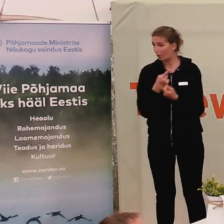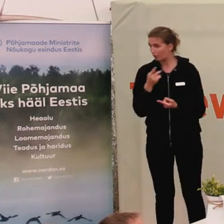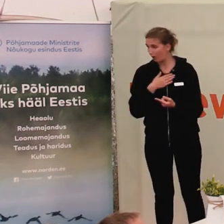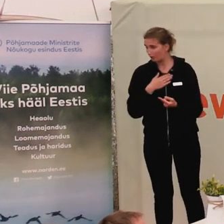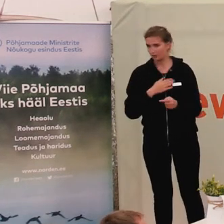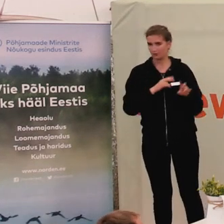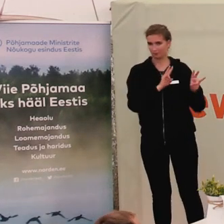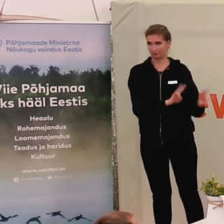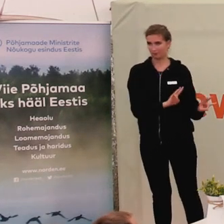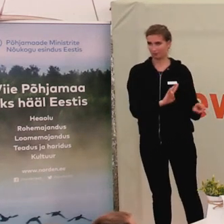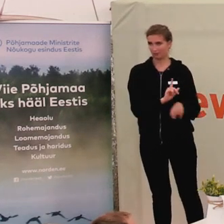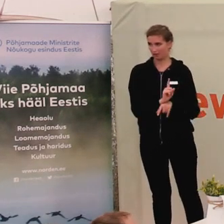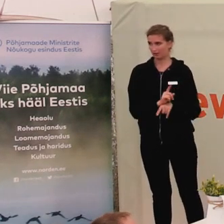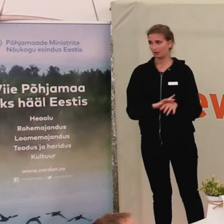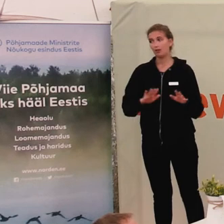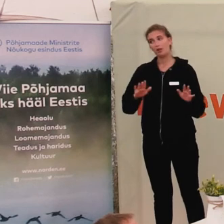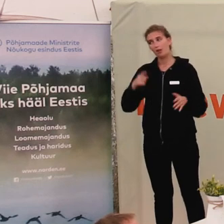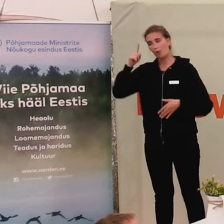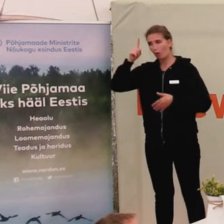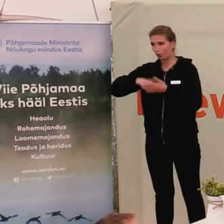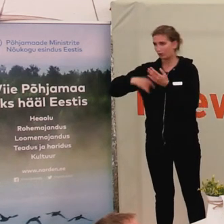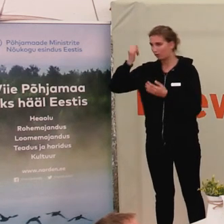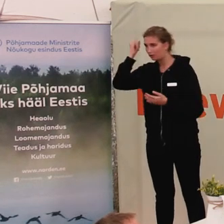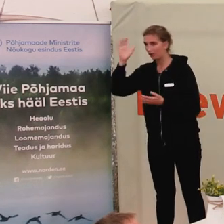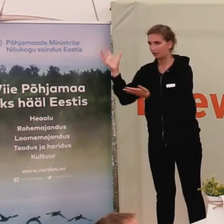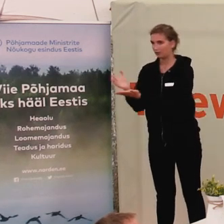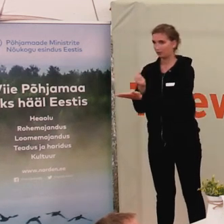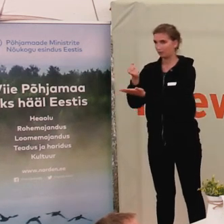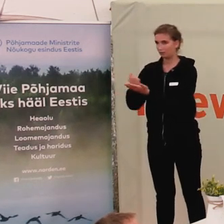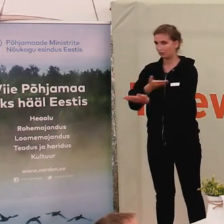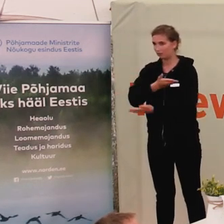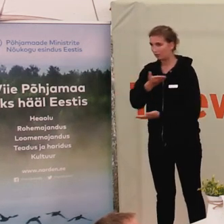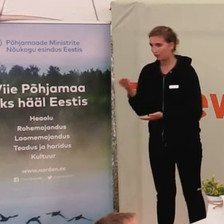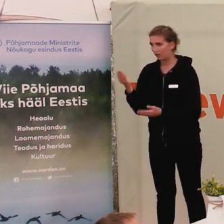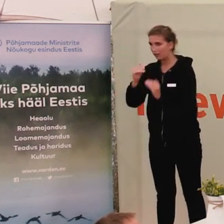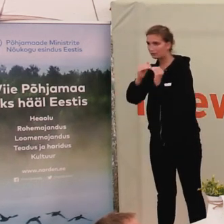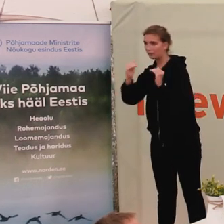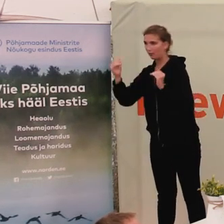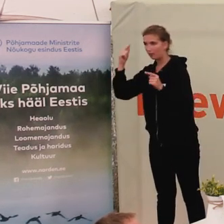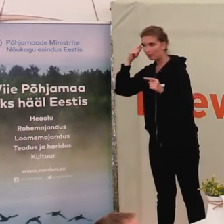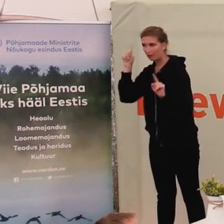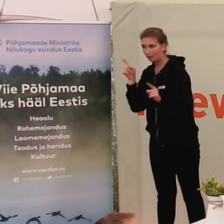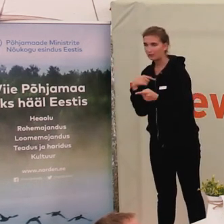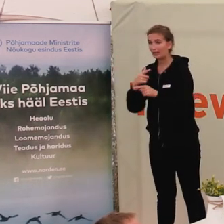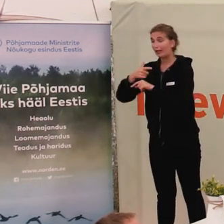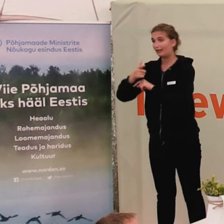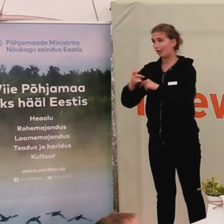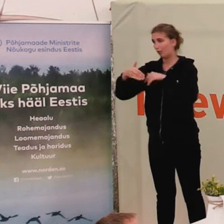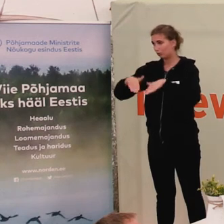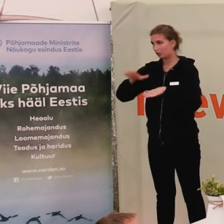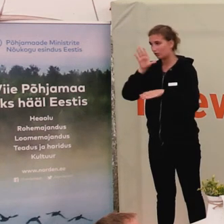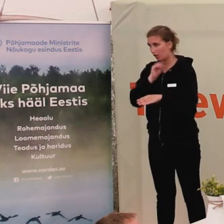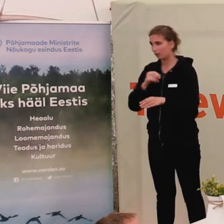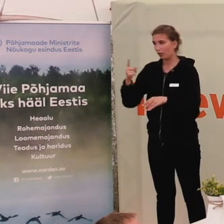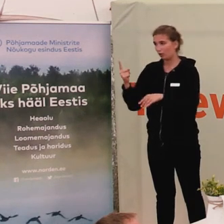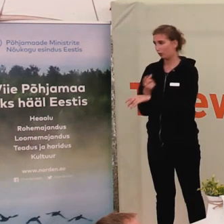here for a moment. And I hope you've got some great ideas on sustainable thinking. You can decide later whether or not you will